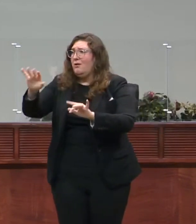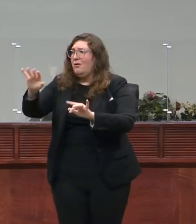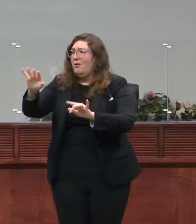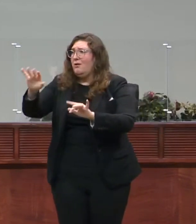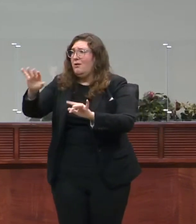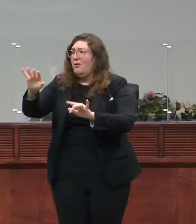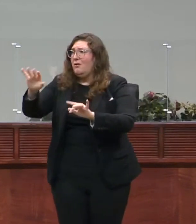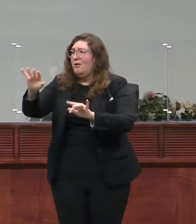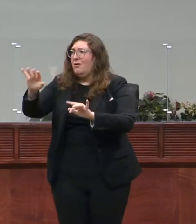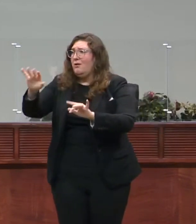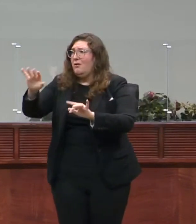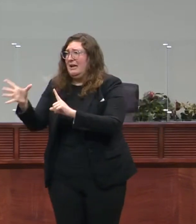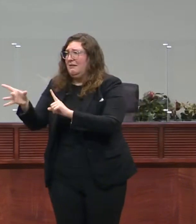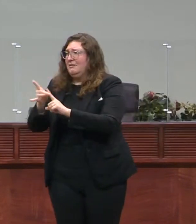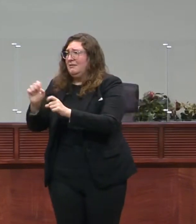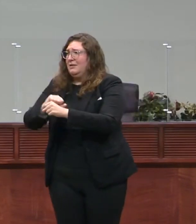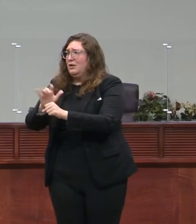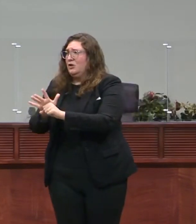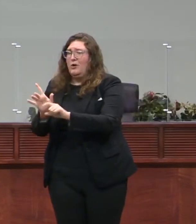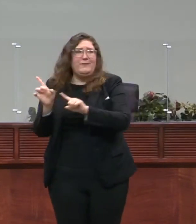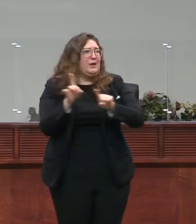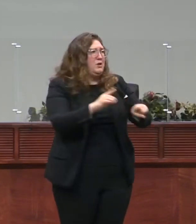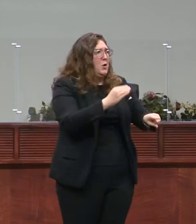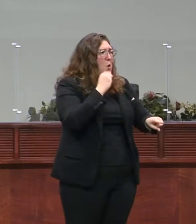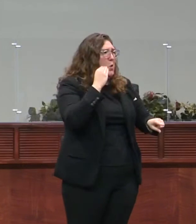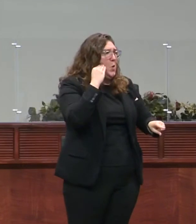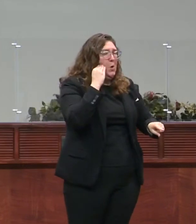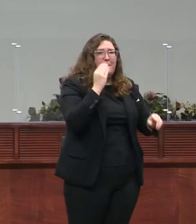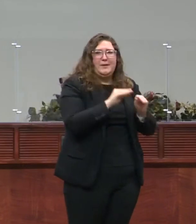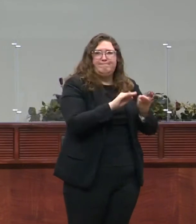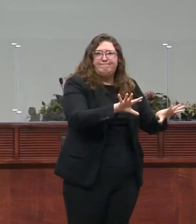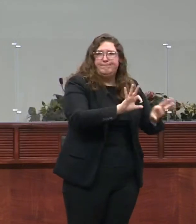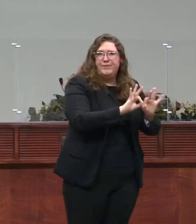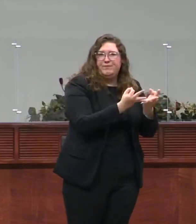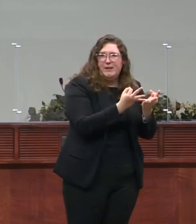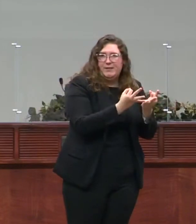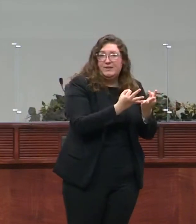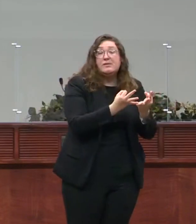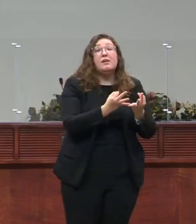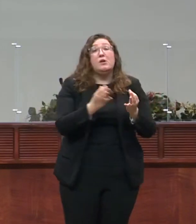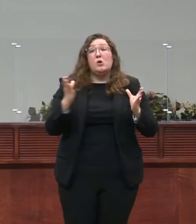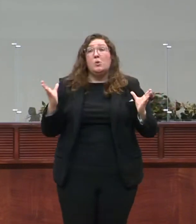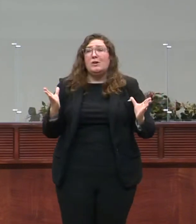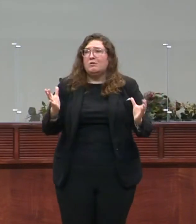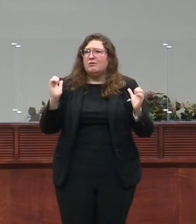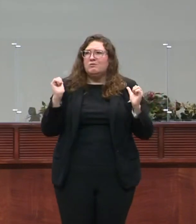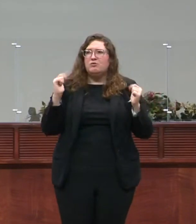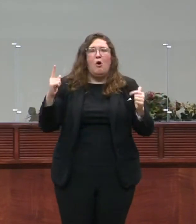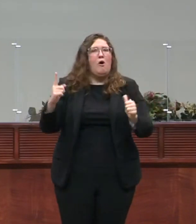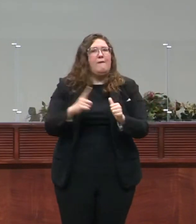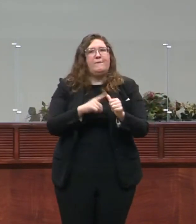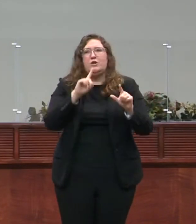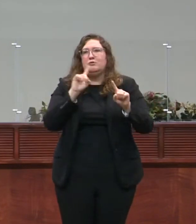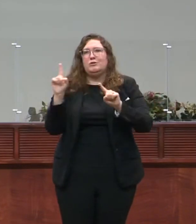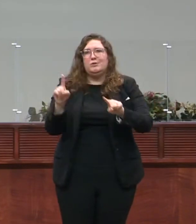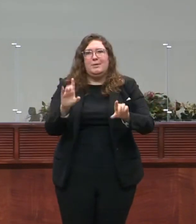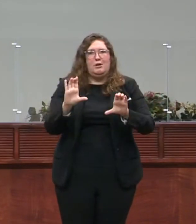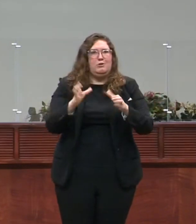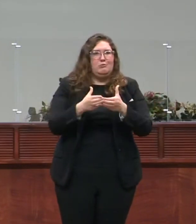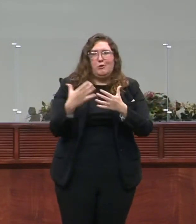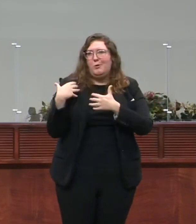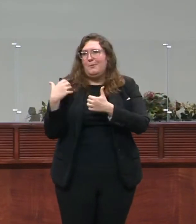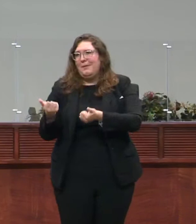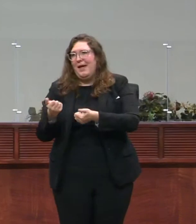to their families. And so that's why we urge all of those frontline workers, healthcare workers, et